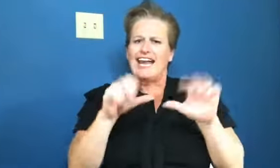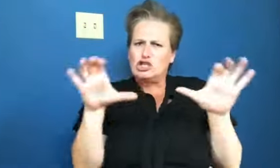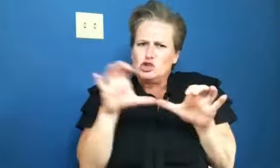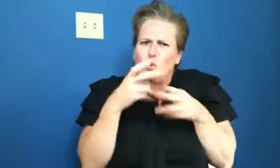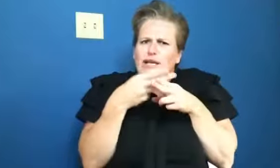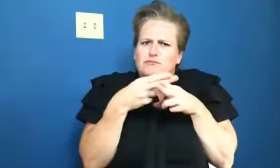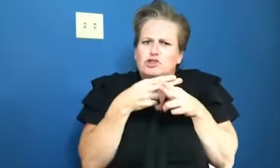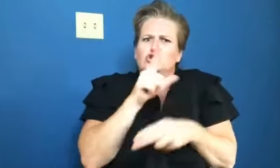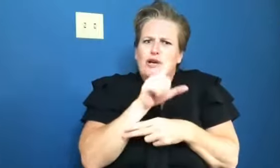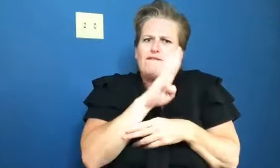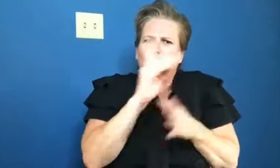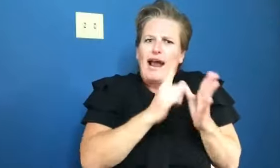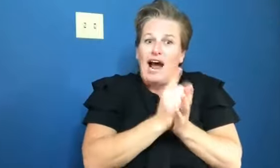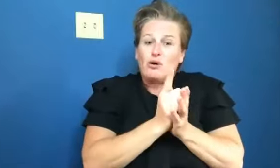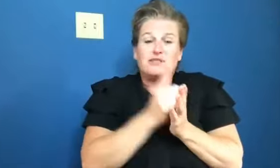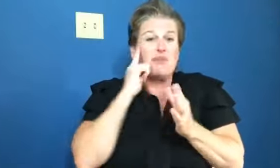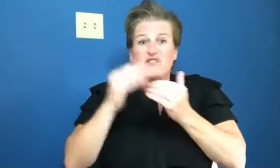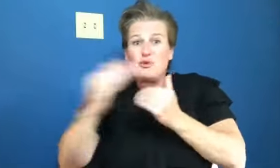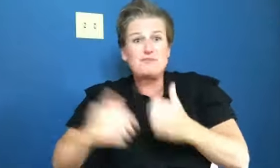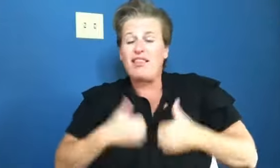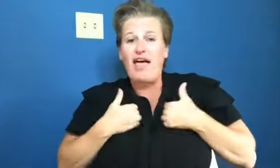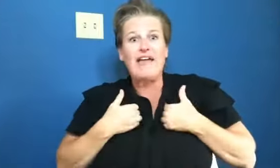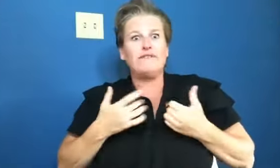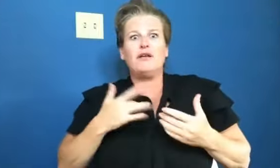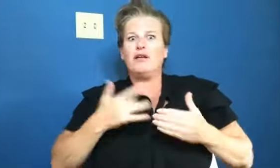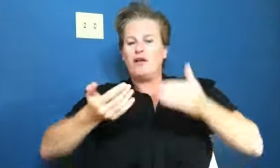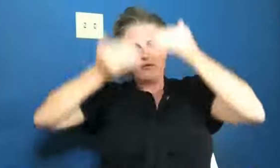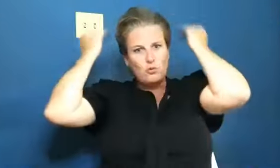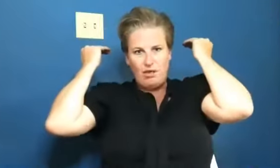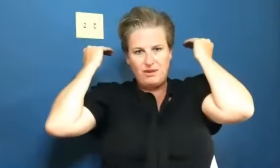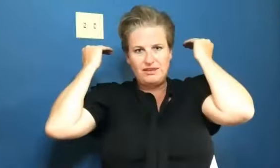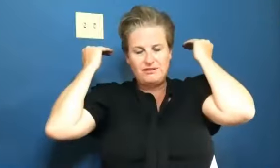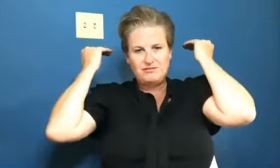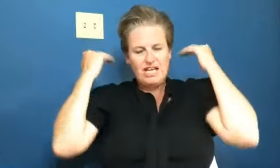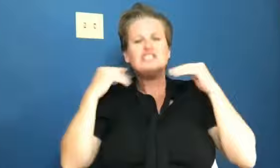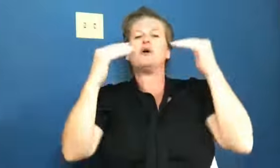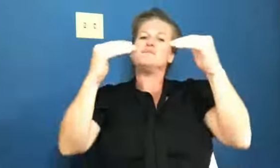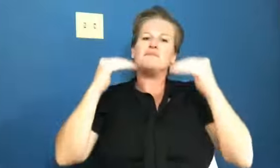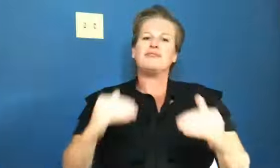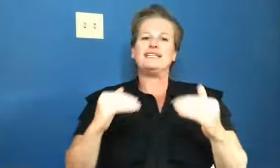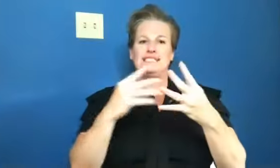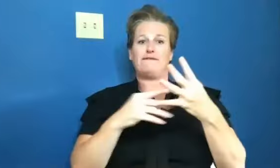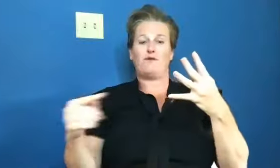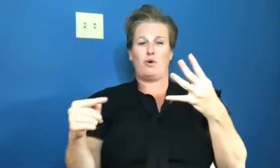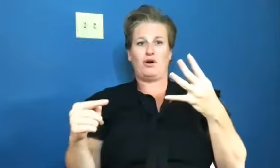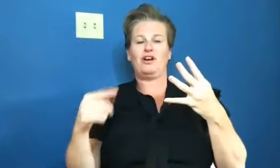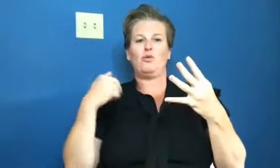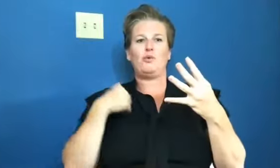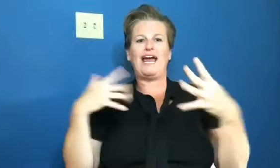me to take a look at step four. Step four, writing that fearless and moral inventory. Let me tell you, I have never done anything fearless in my entire life. I've